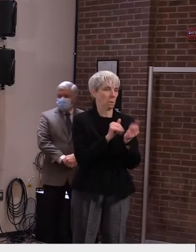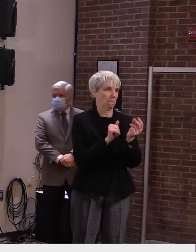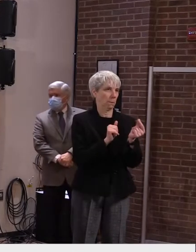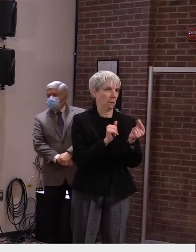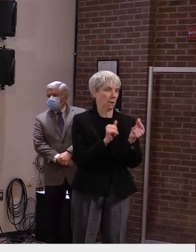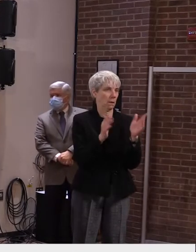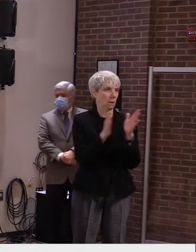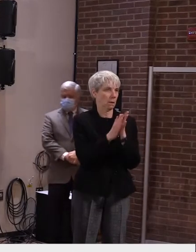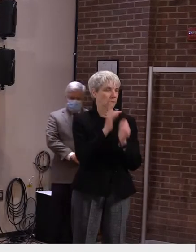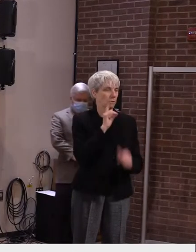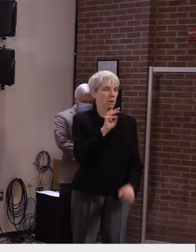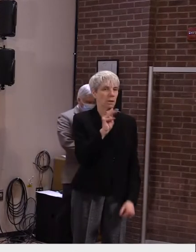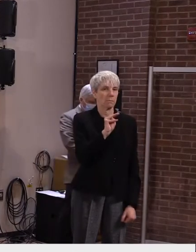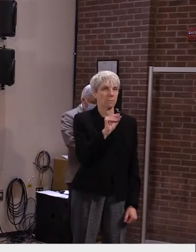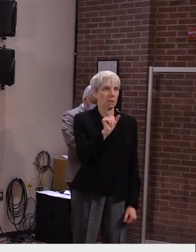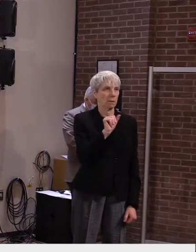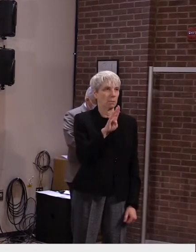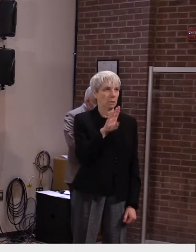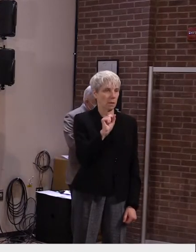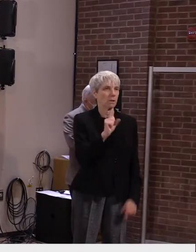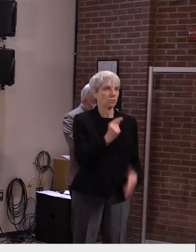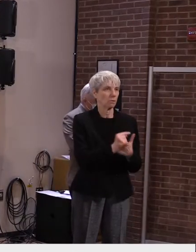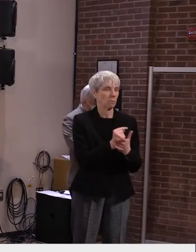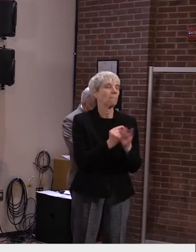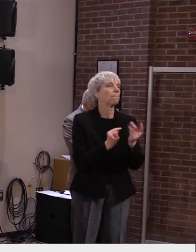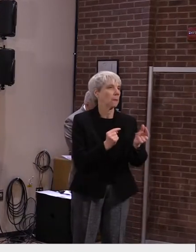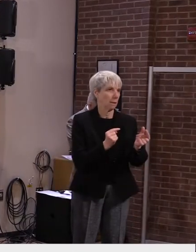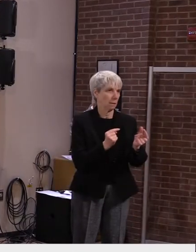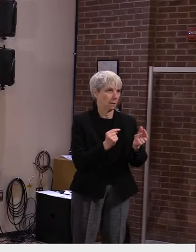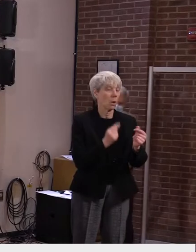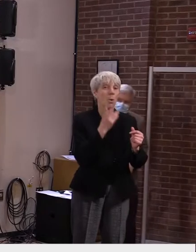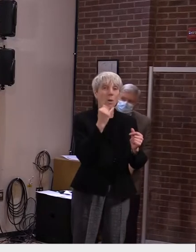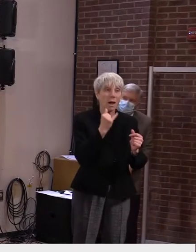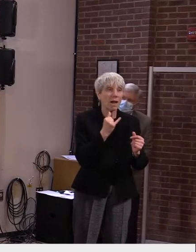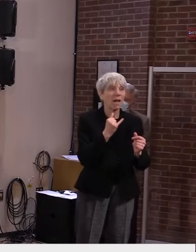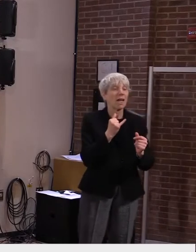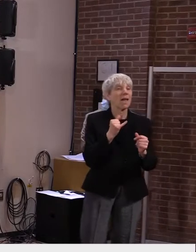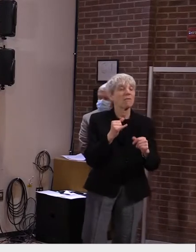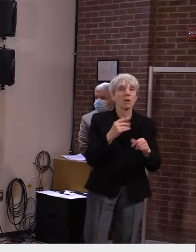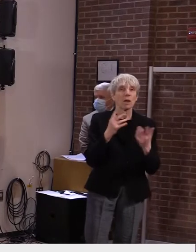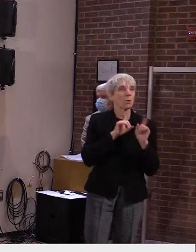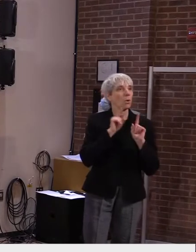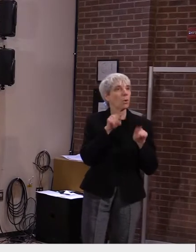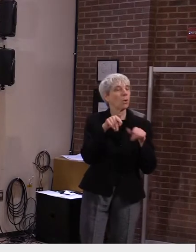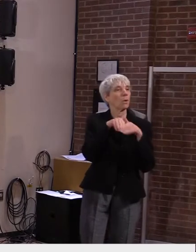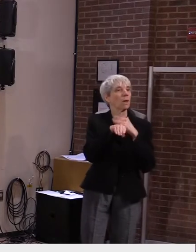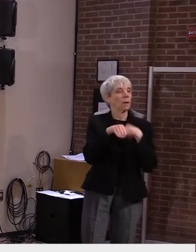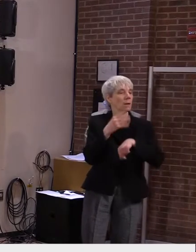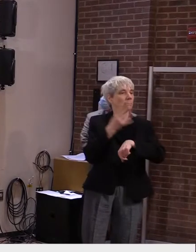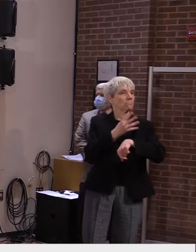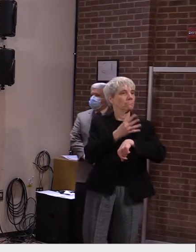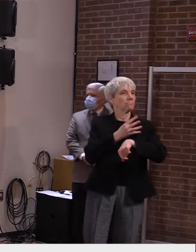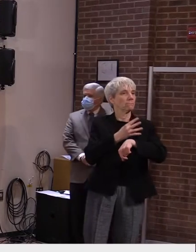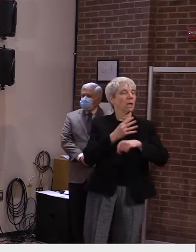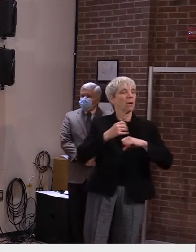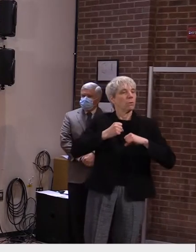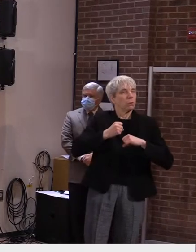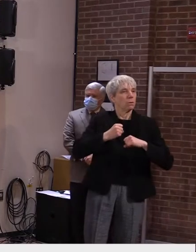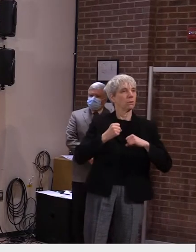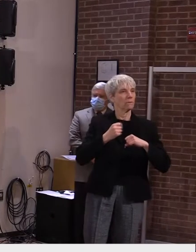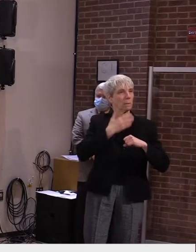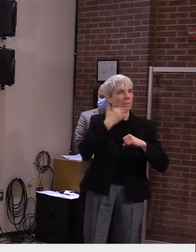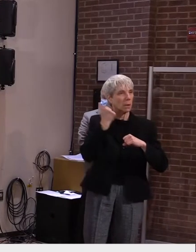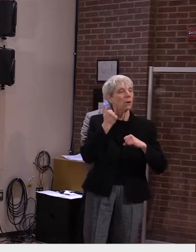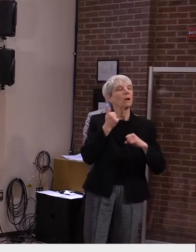monoclonal treatment is suitable for you, because that will keep you out of the hospital. Or a high percentage will keep you out of the